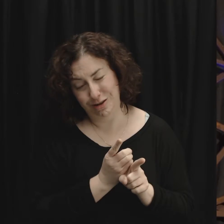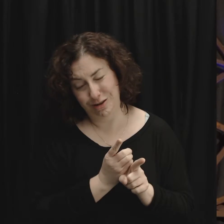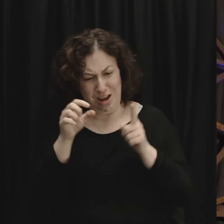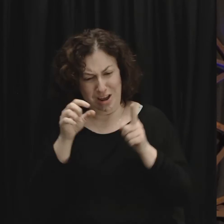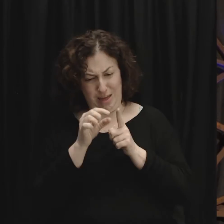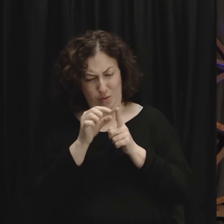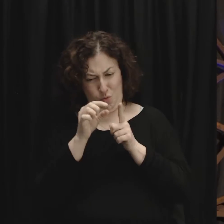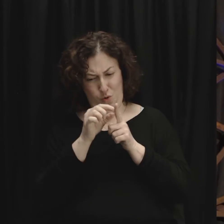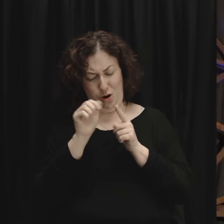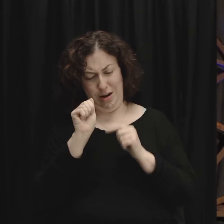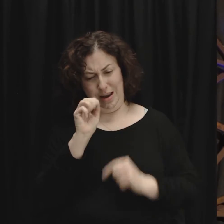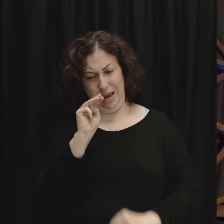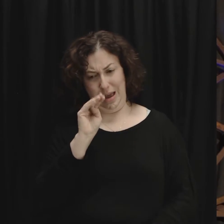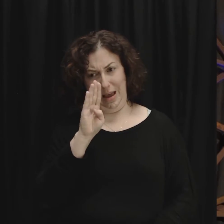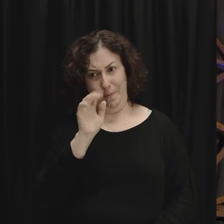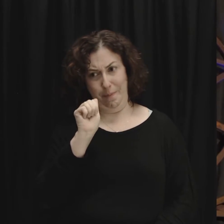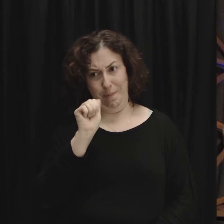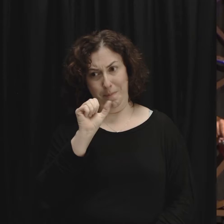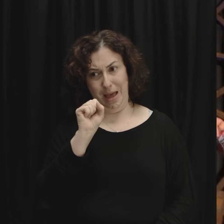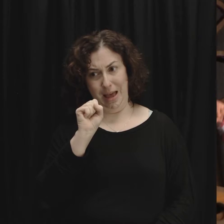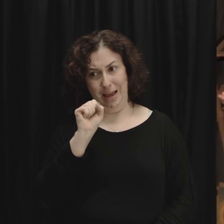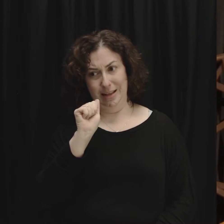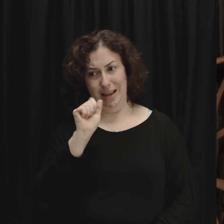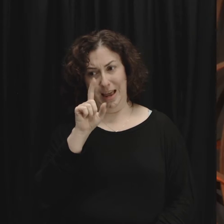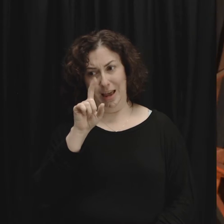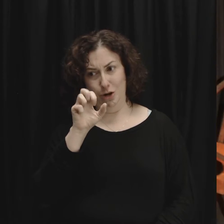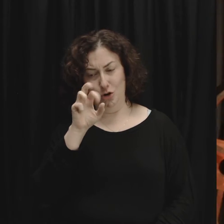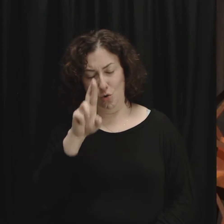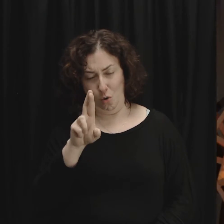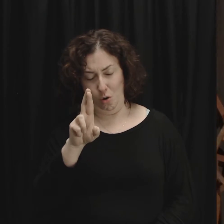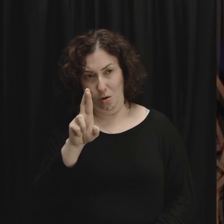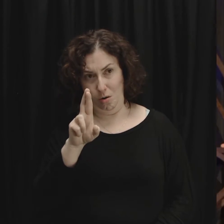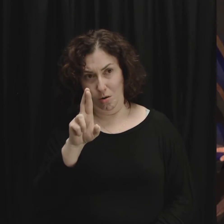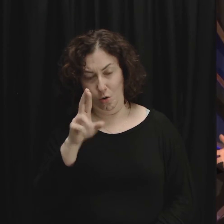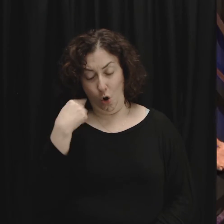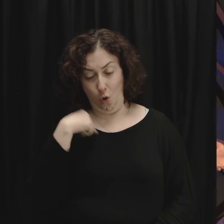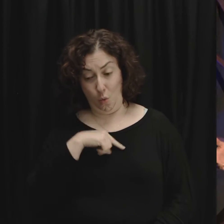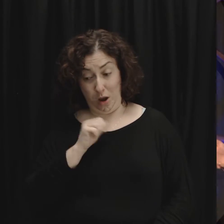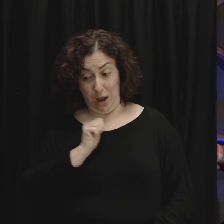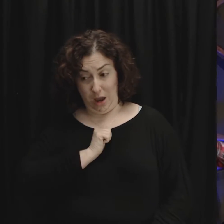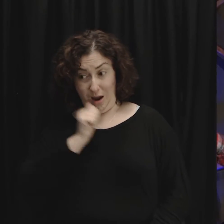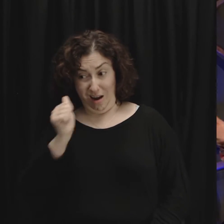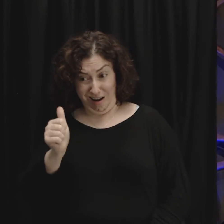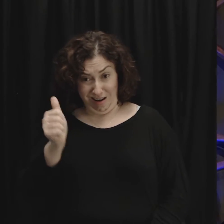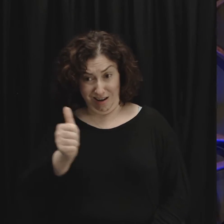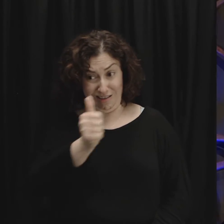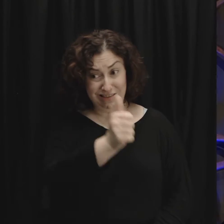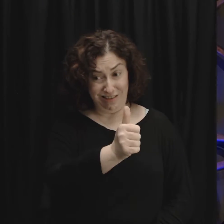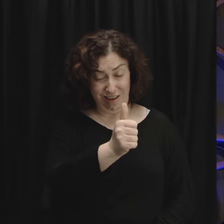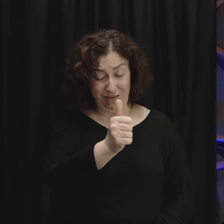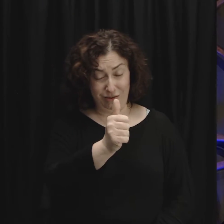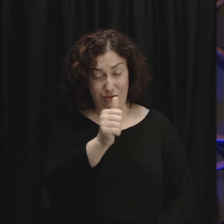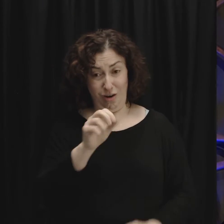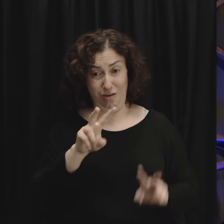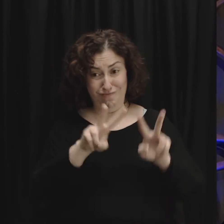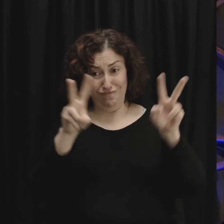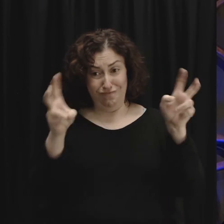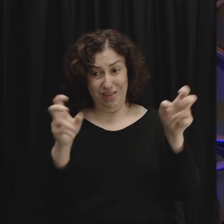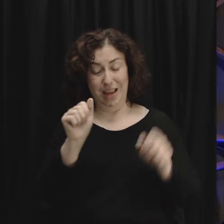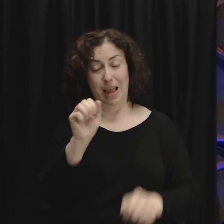Paul says that we are ambassadors for Christ what does that even mean to be an ambassador